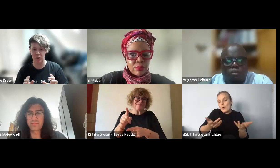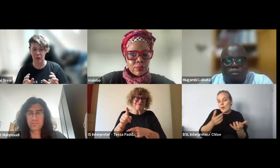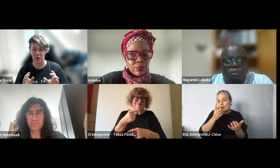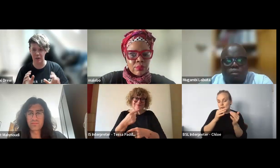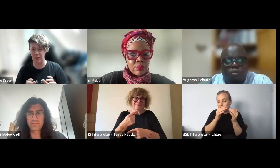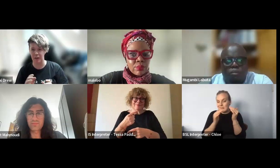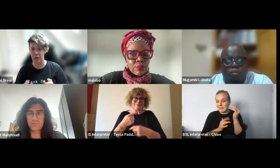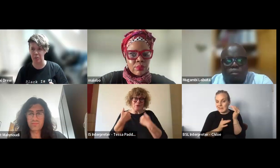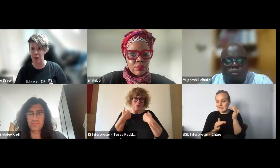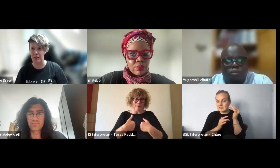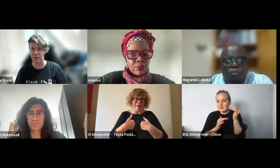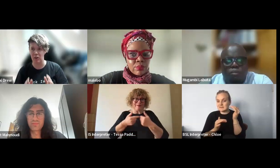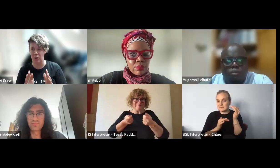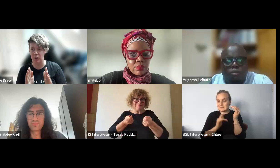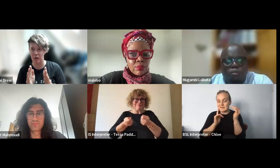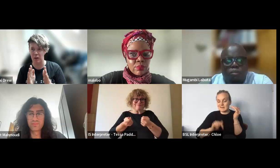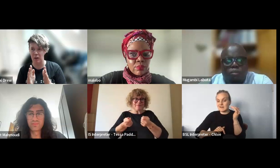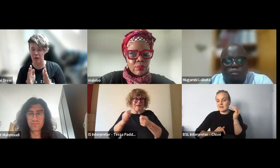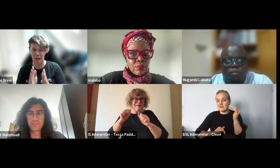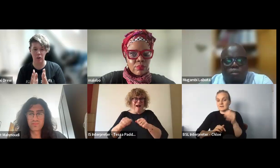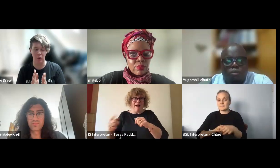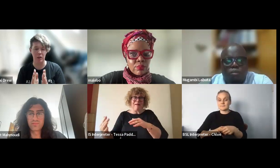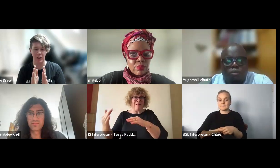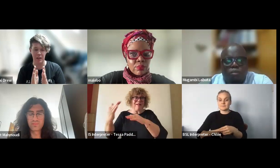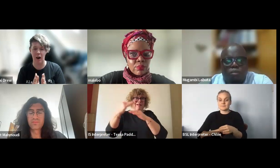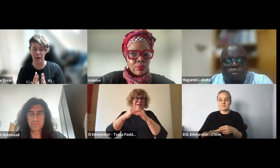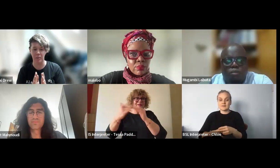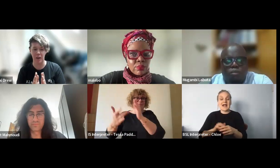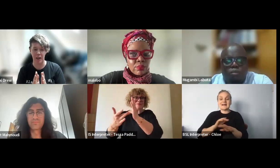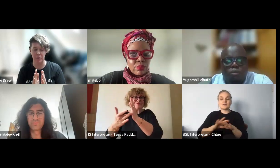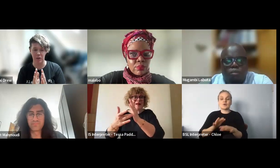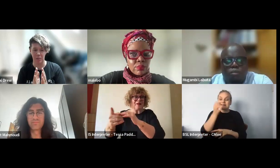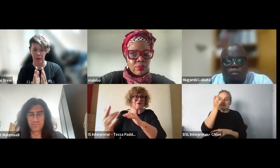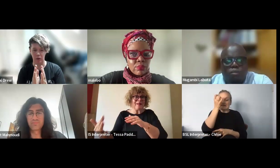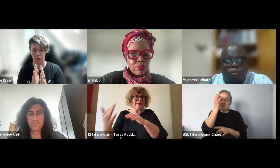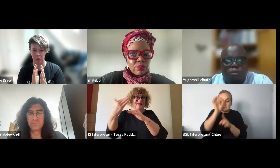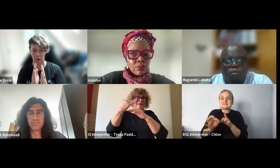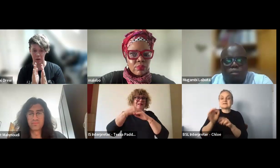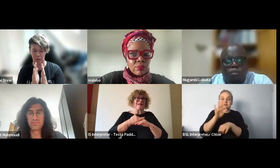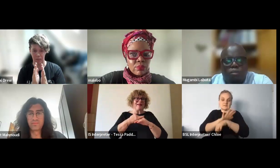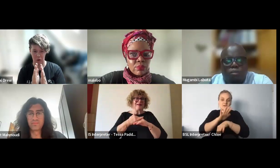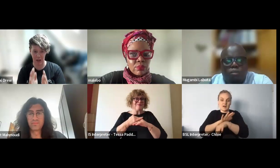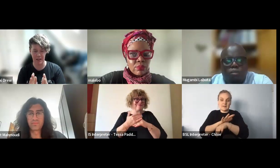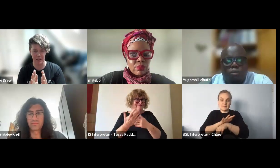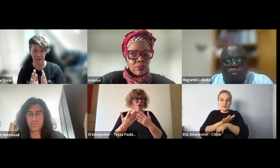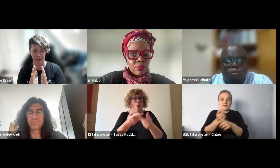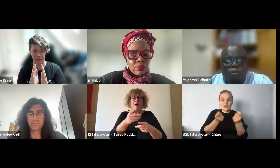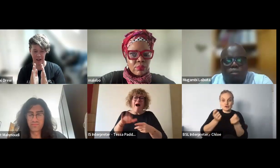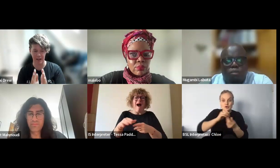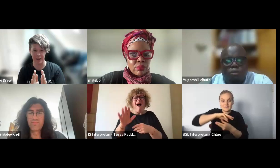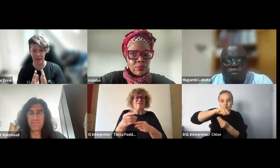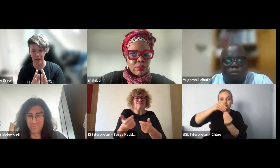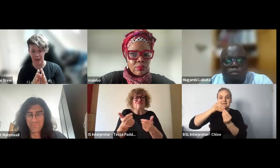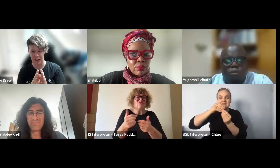it's also, the other thing to bear in mind is it's not a single point in time in which that meaningful human control is created and then